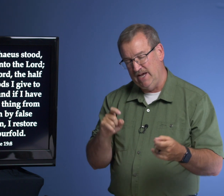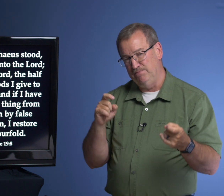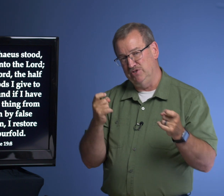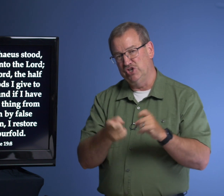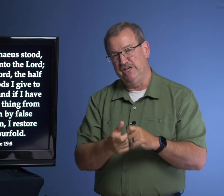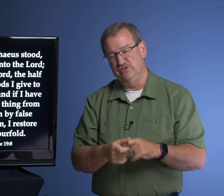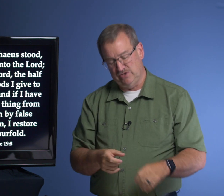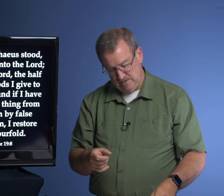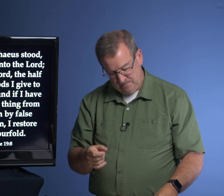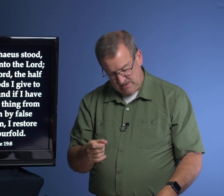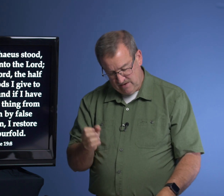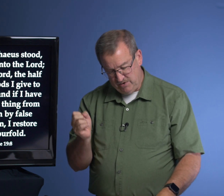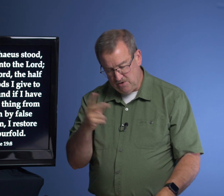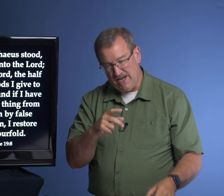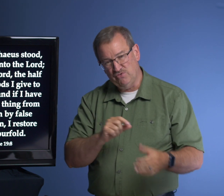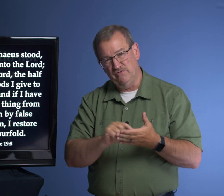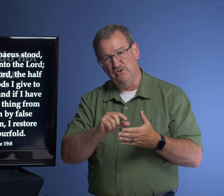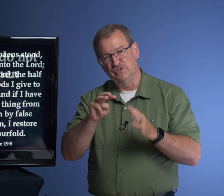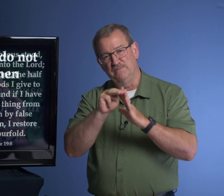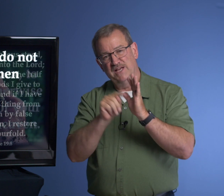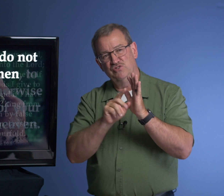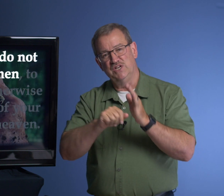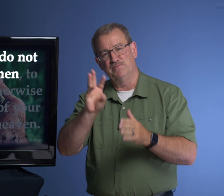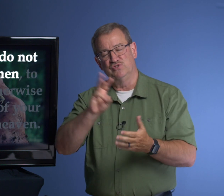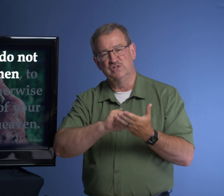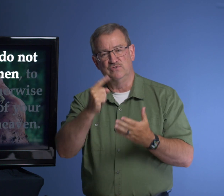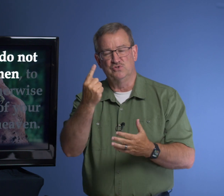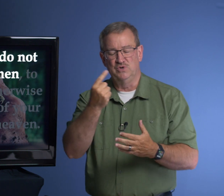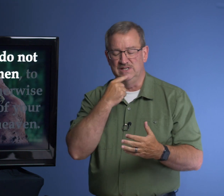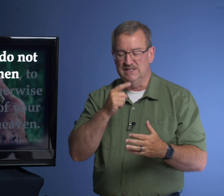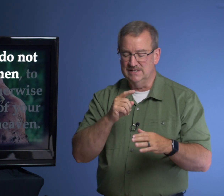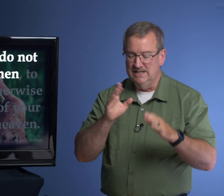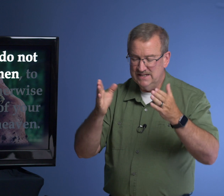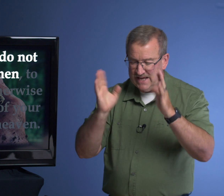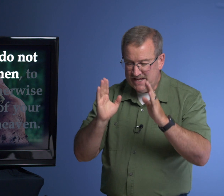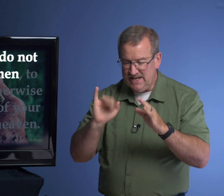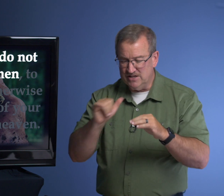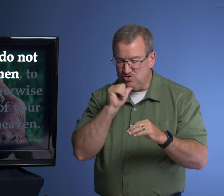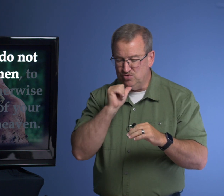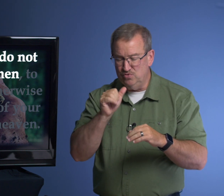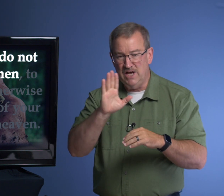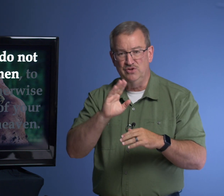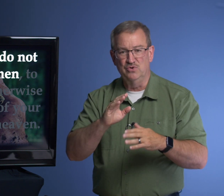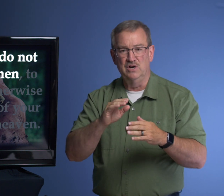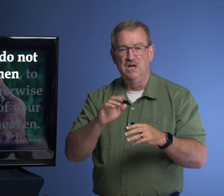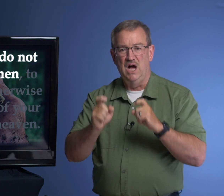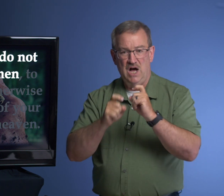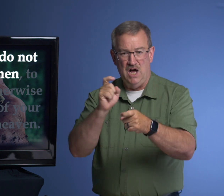been changed. If we go back to our verse in Matthew chapter 6, verse 1, he says, "Take heed that you do not your